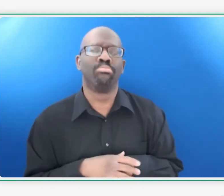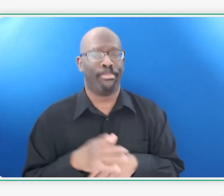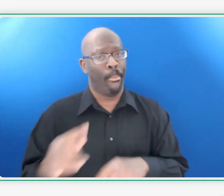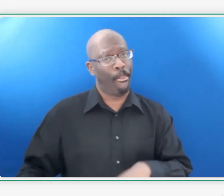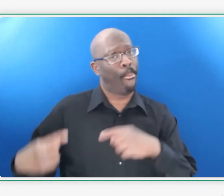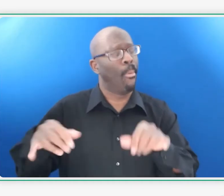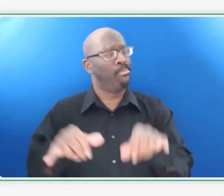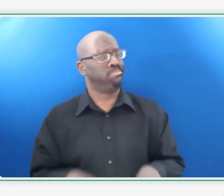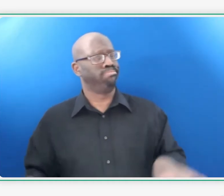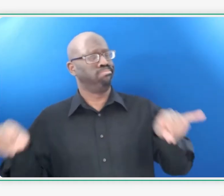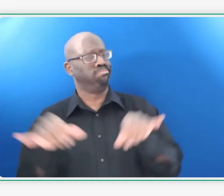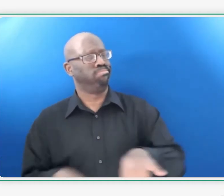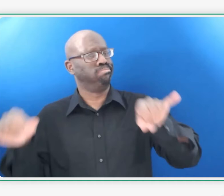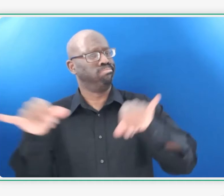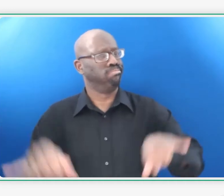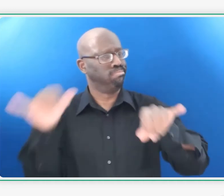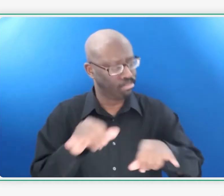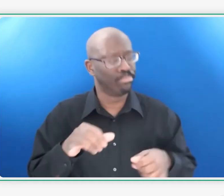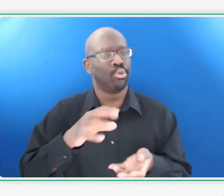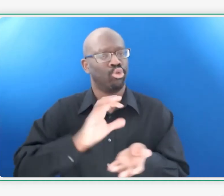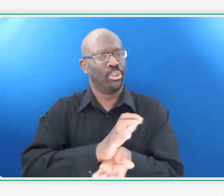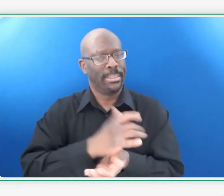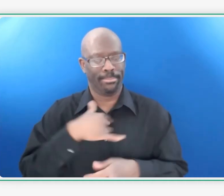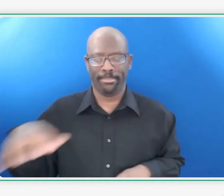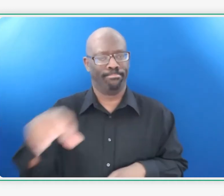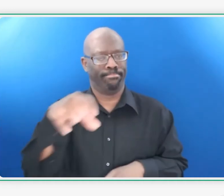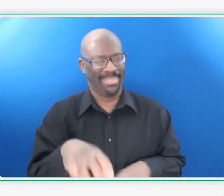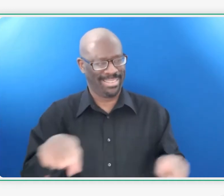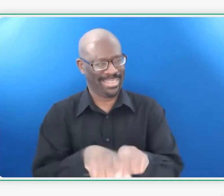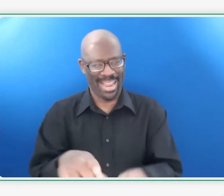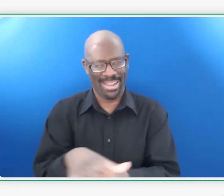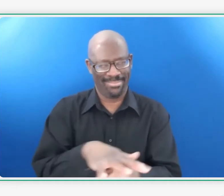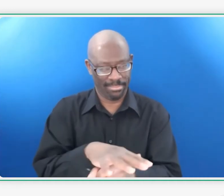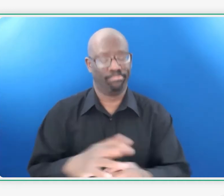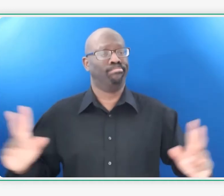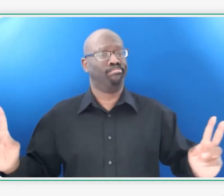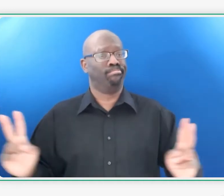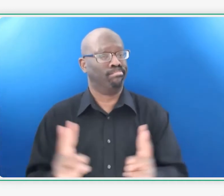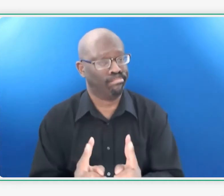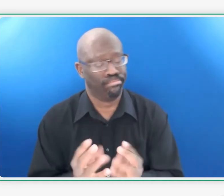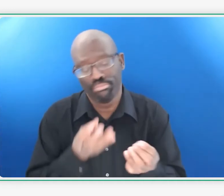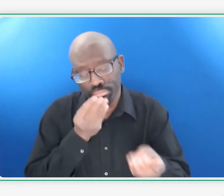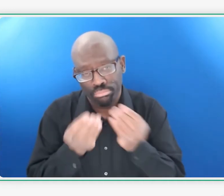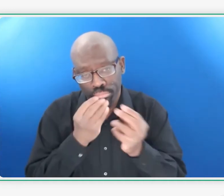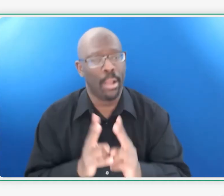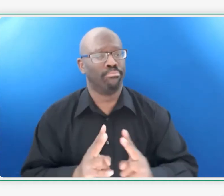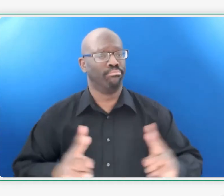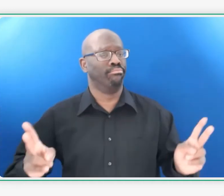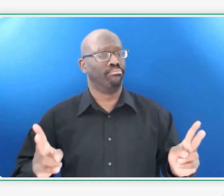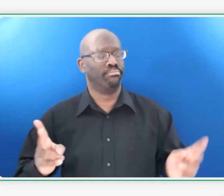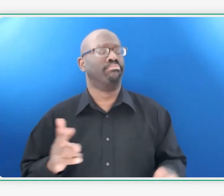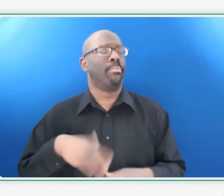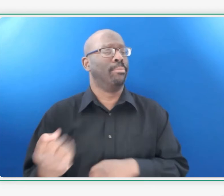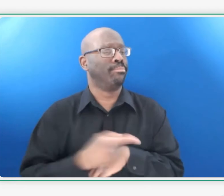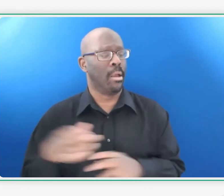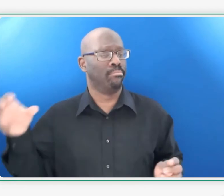So I'll give you a quick synopsis of the book. So these mice are in a maze, And it's always and the cheese is always found